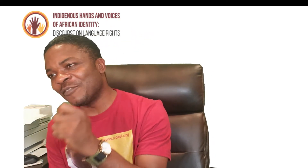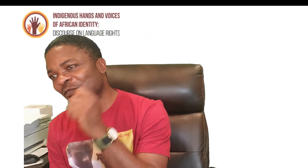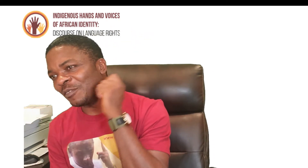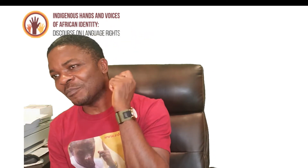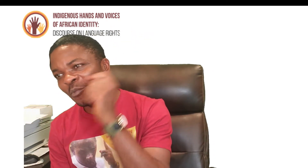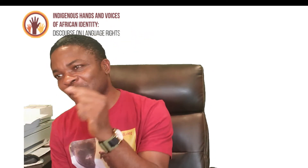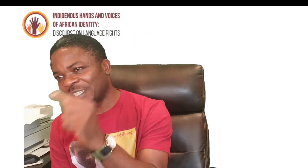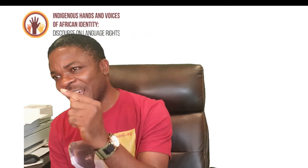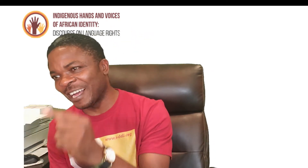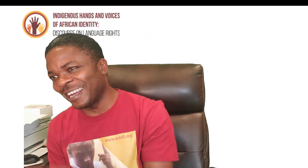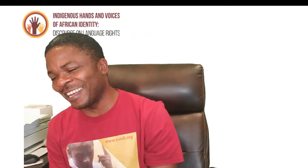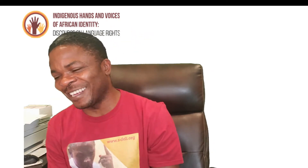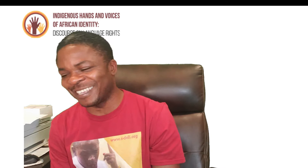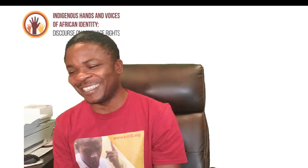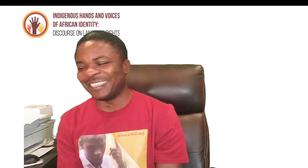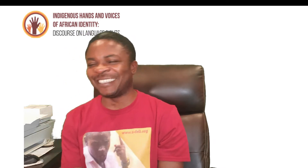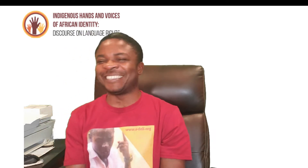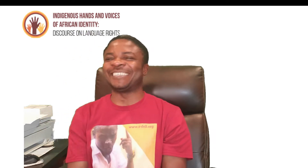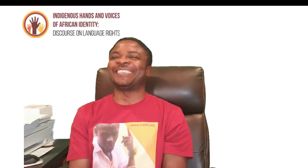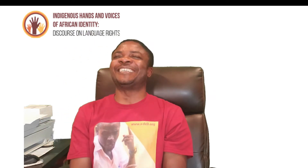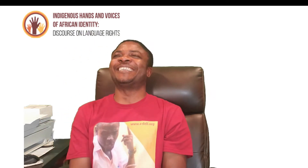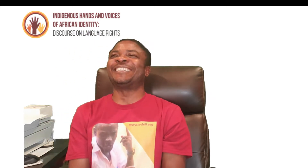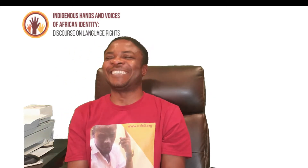want to give you Boza.